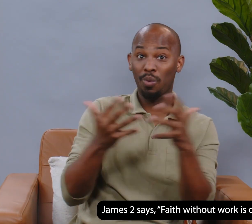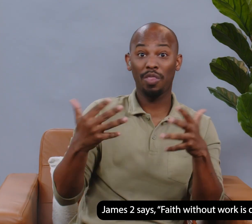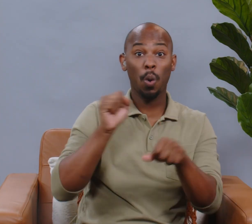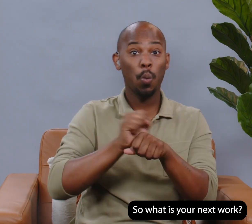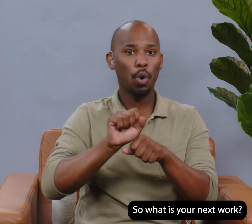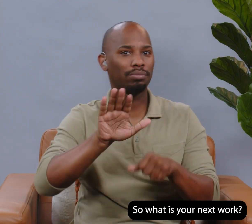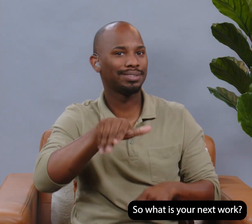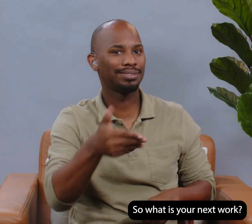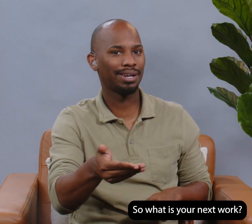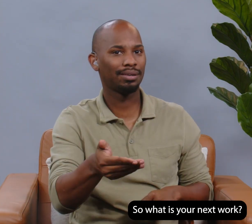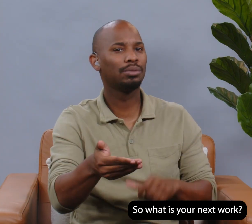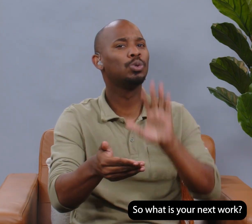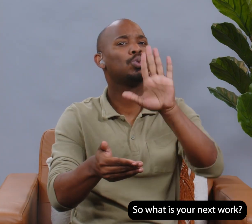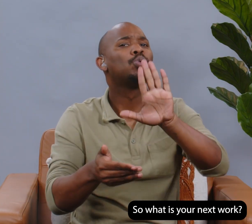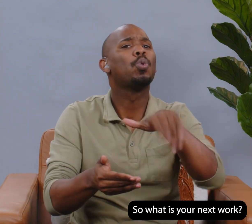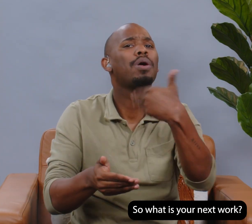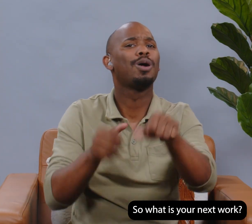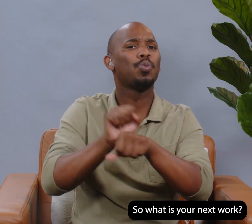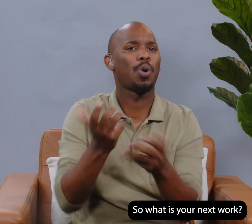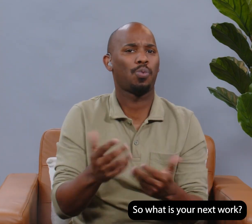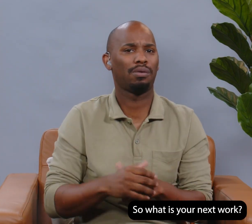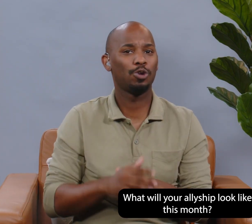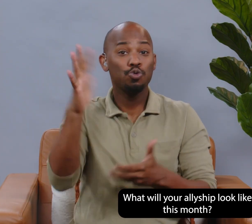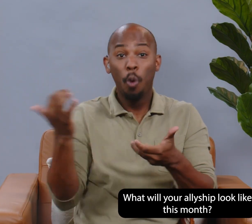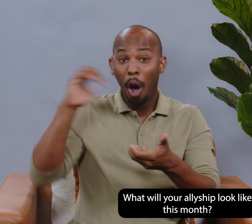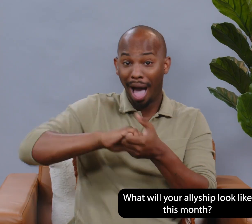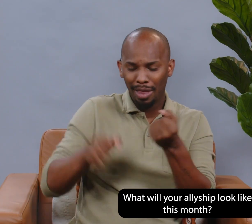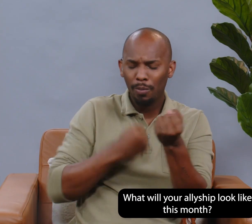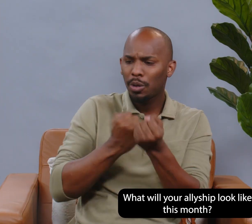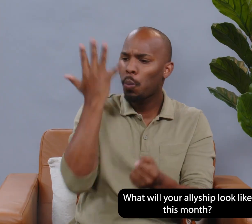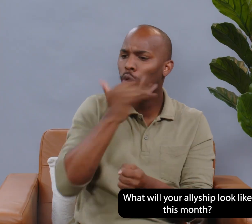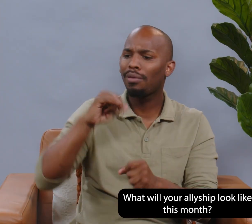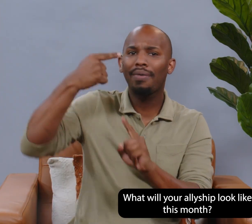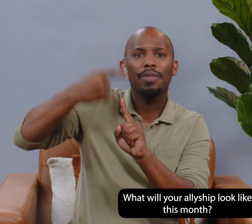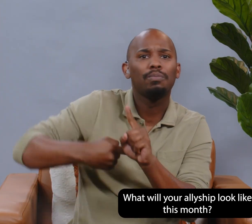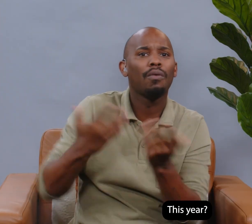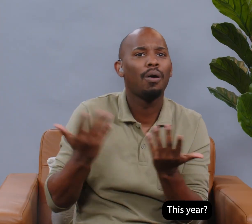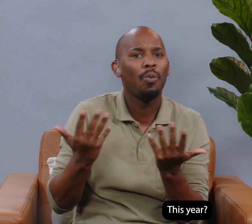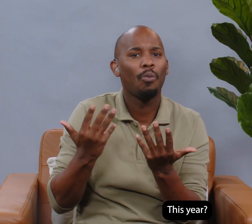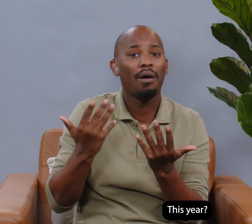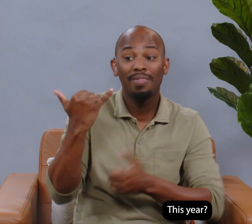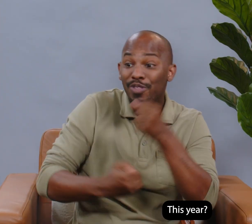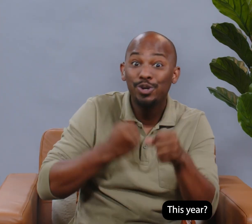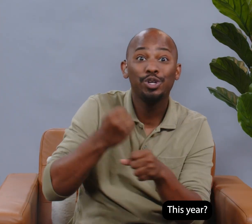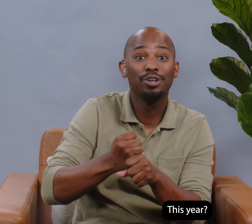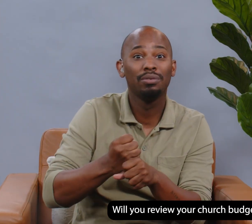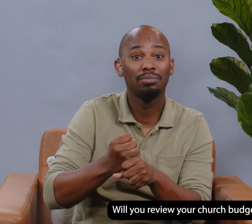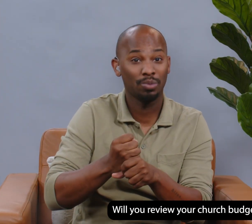dead. So what is your next work? What will your allyship look like this month, this year? Will you